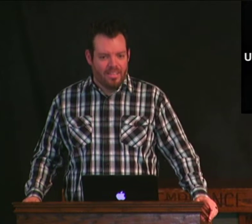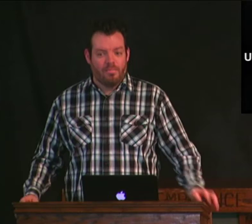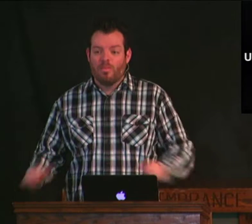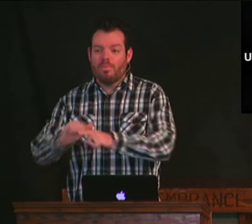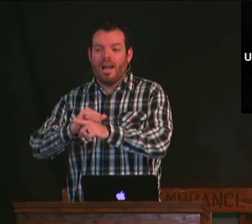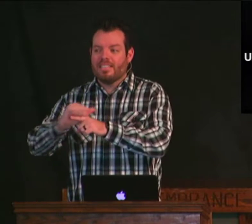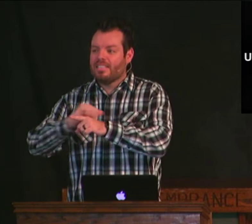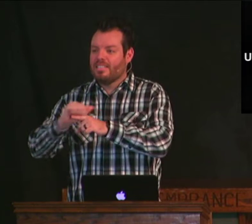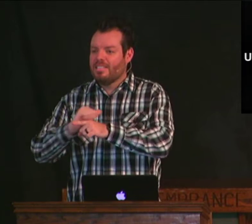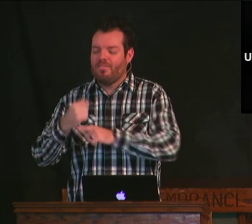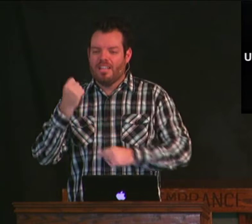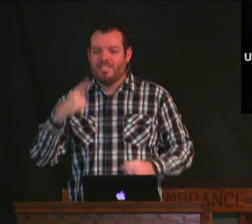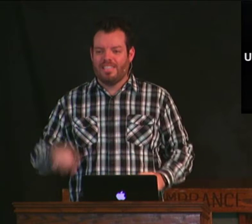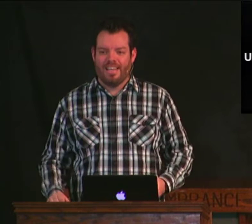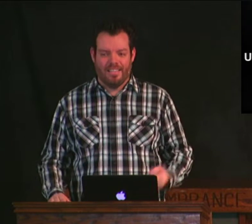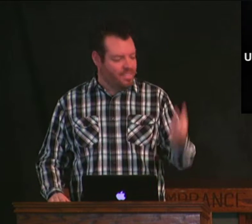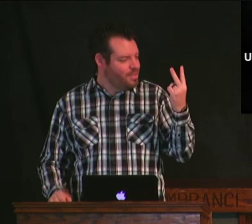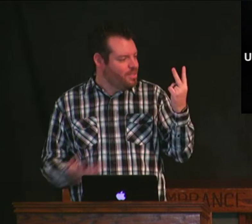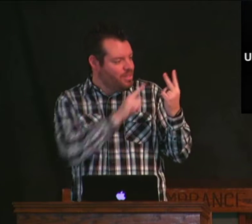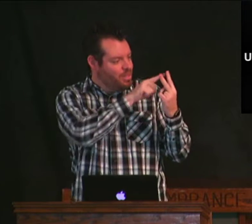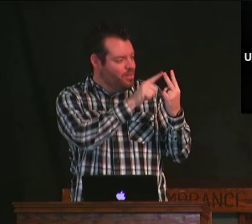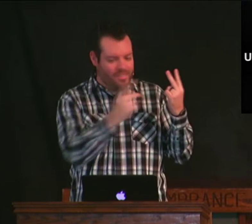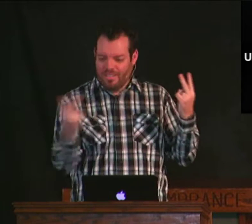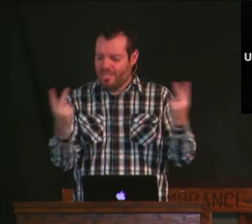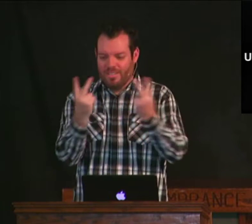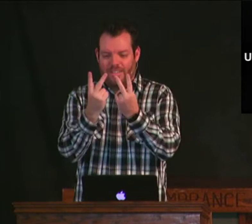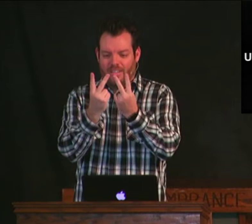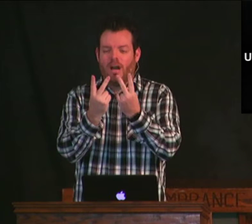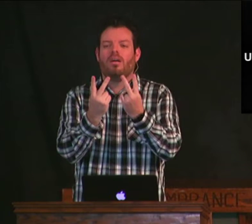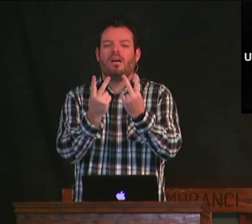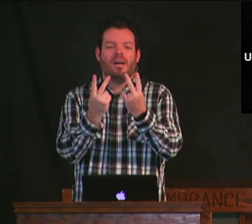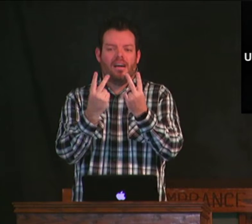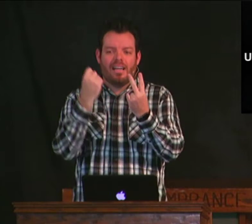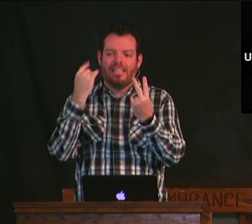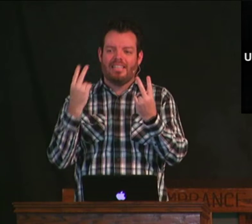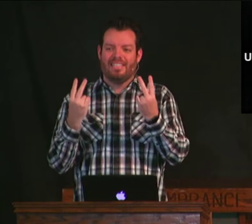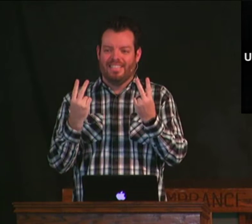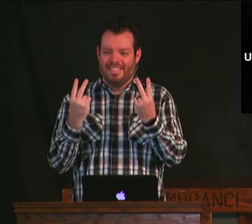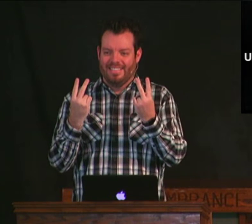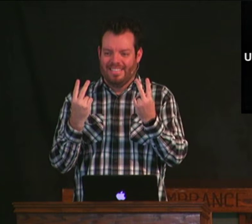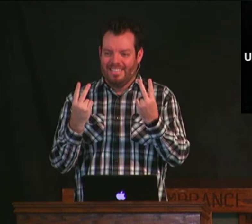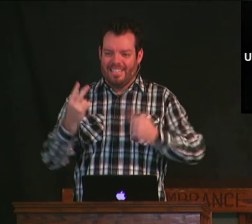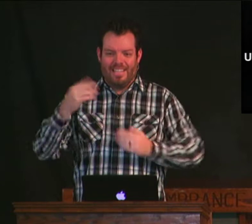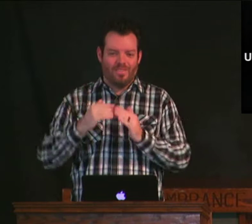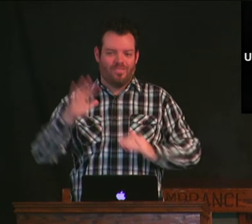But when you practice, you finally understand. 2, 2. Ah, I get it.